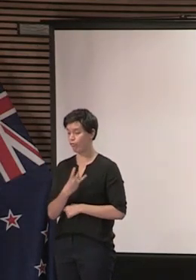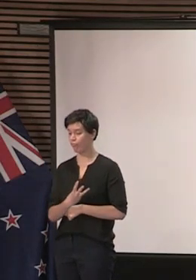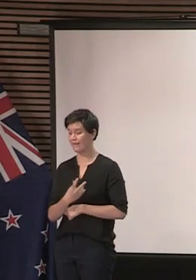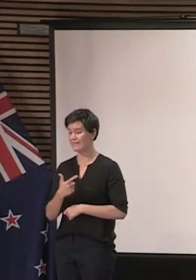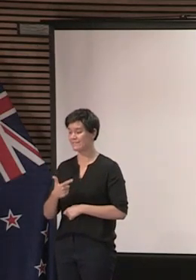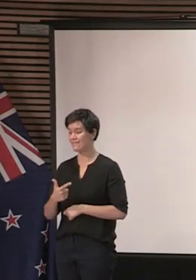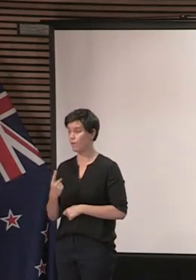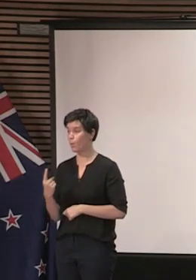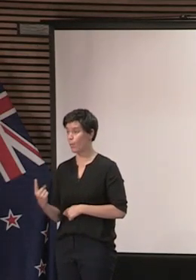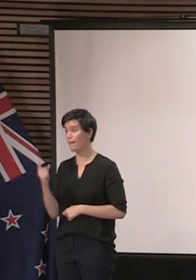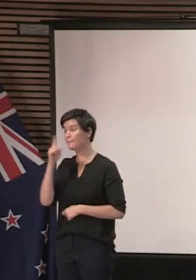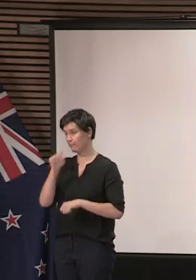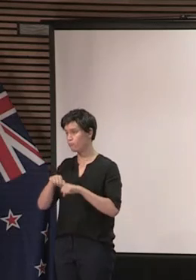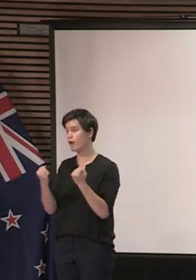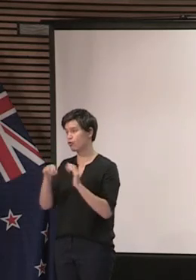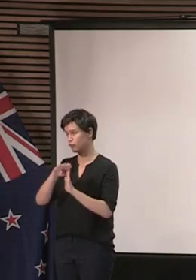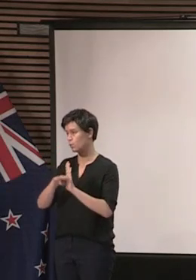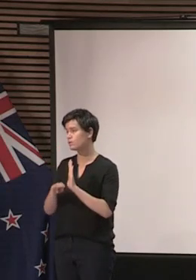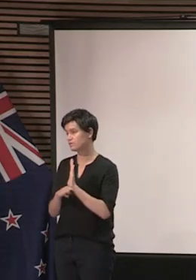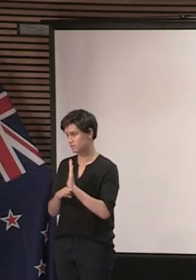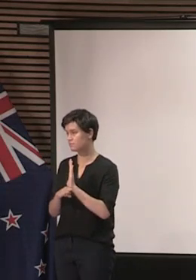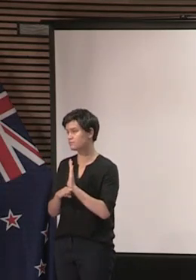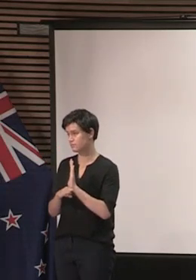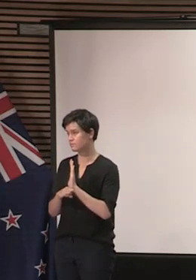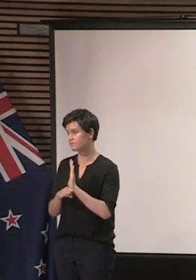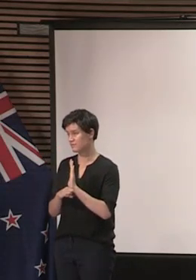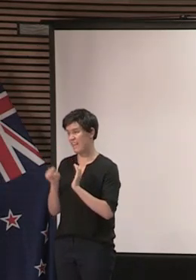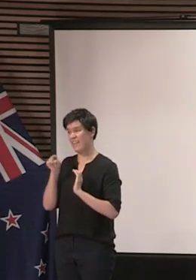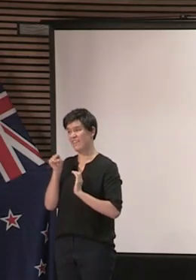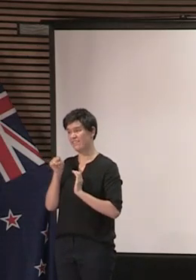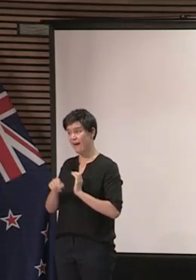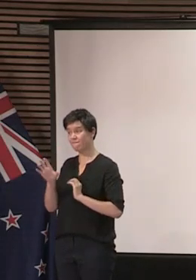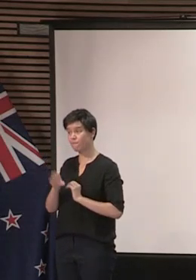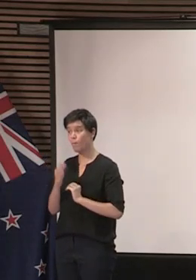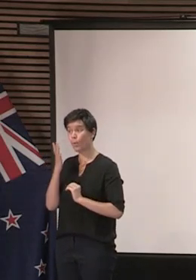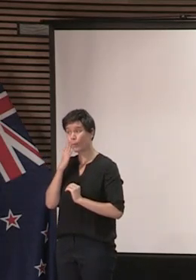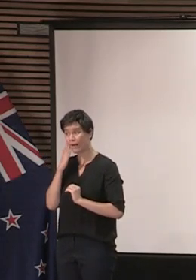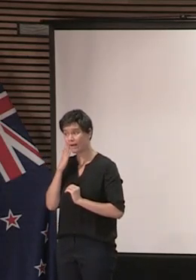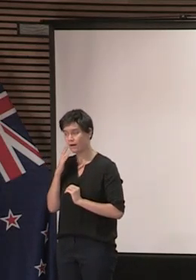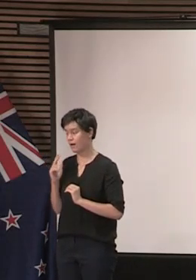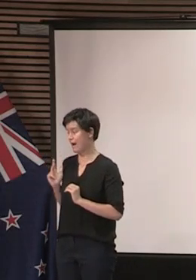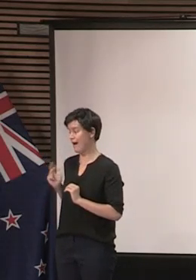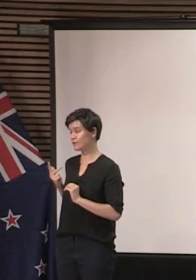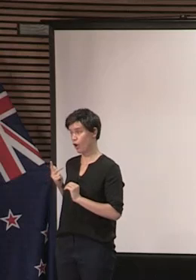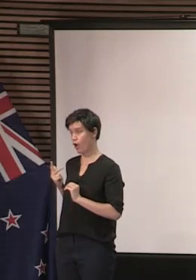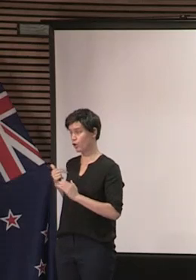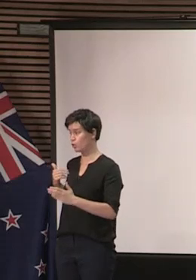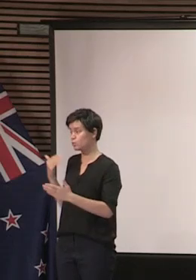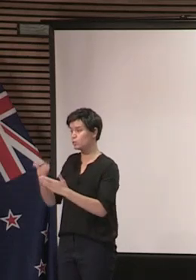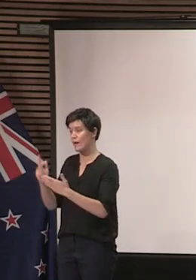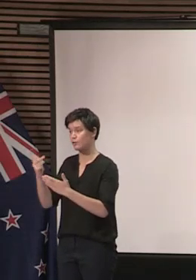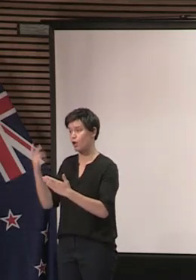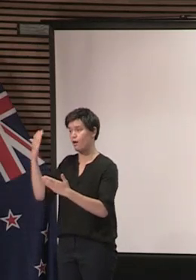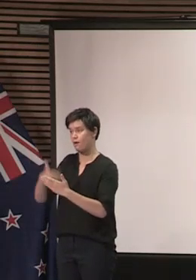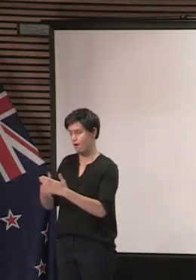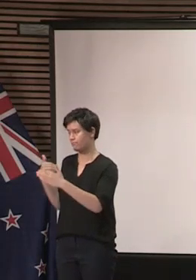371 breaches in the past 24 hours to 8 p.m. Yesterday. Overall, though, our